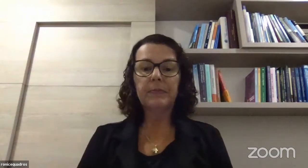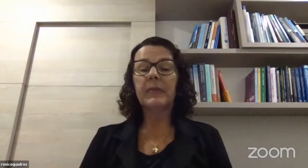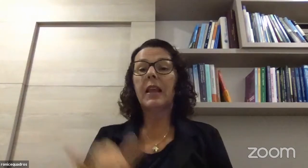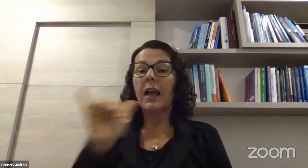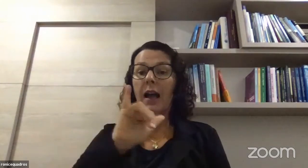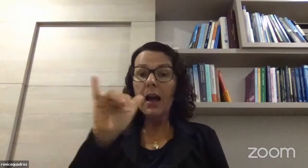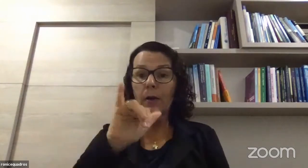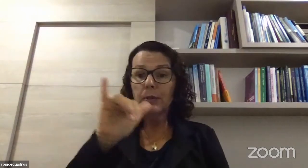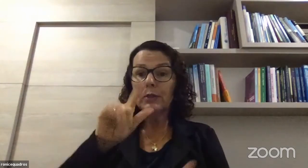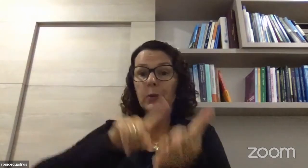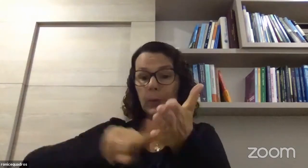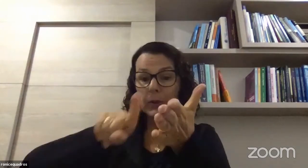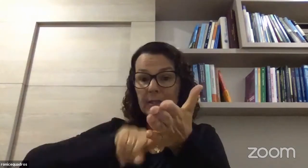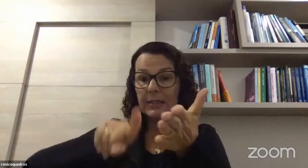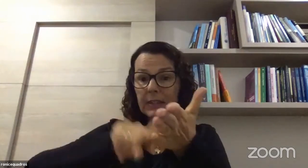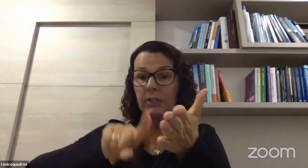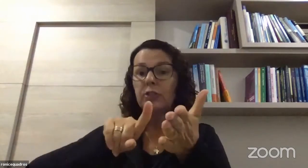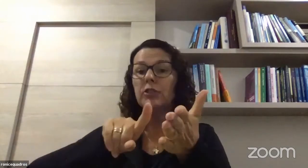here.